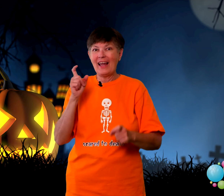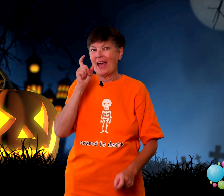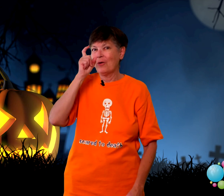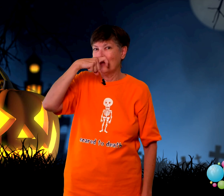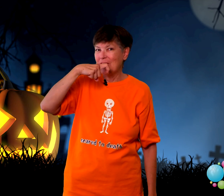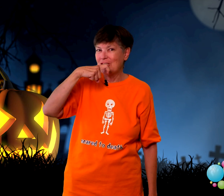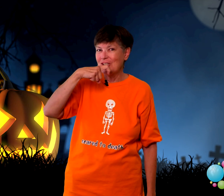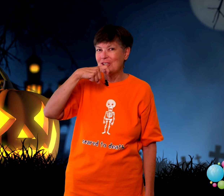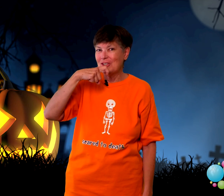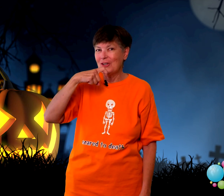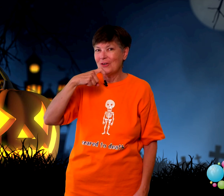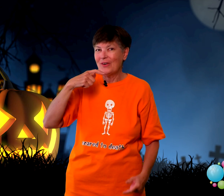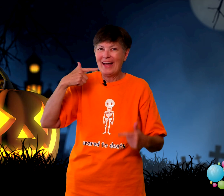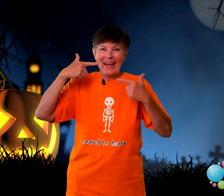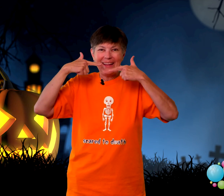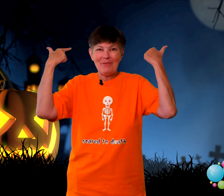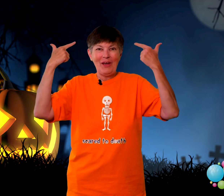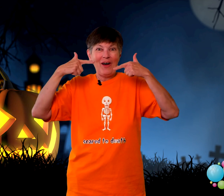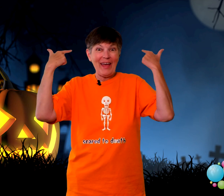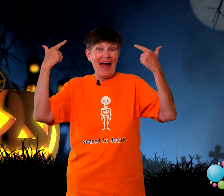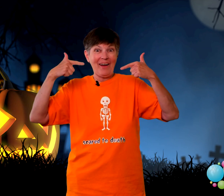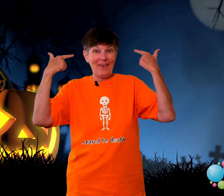like witches do. And then we all cackle.